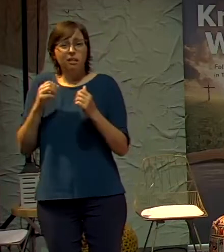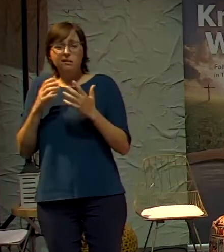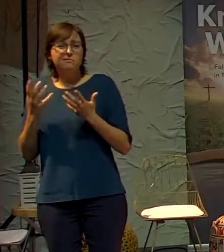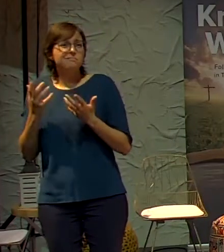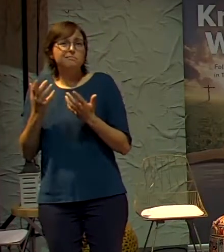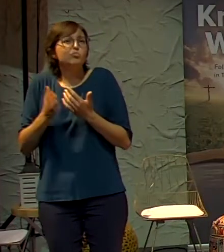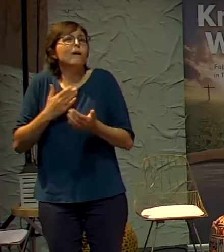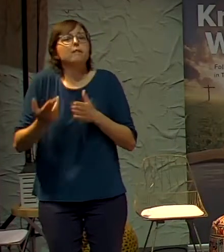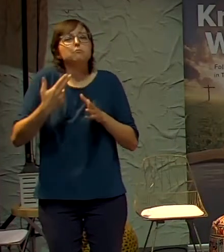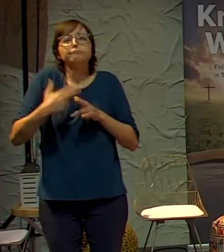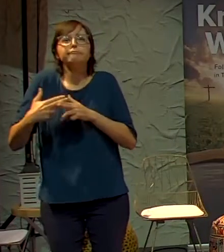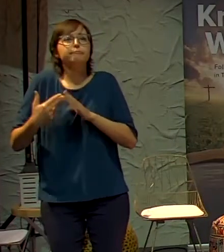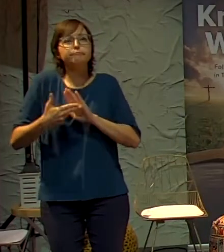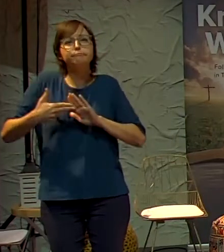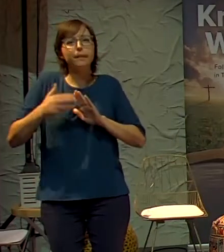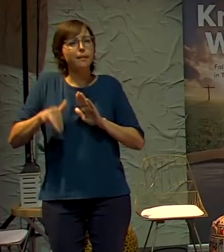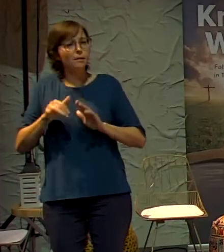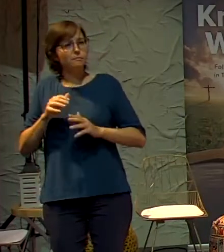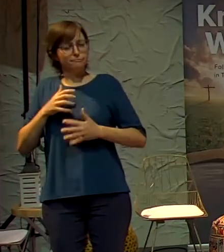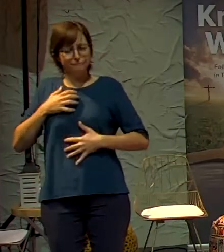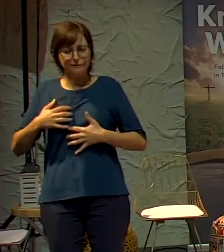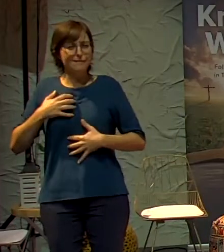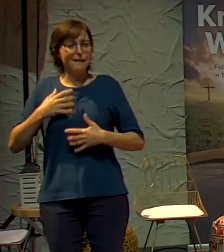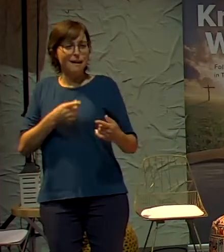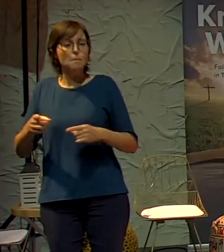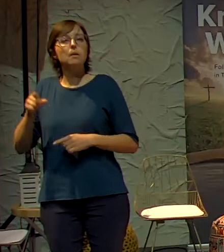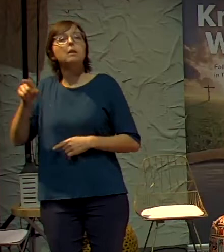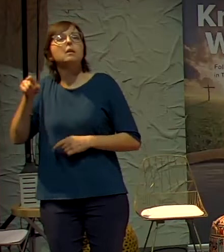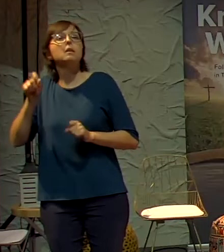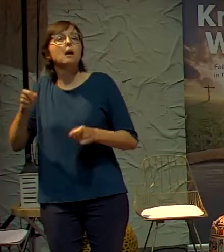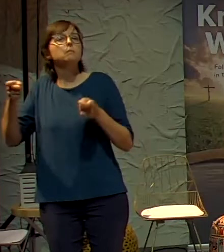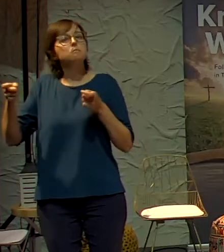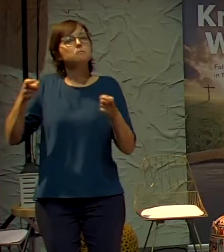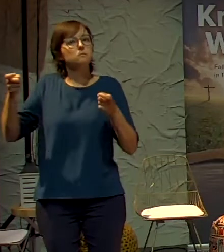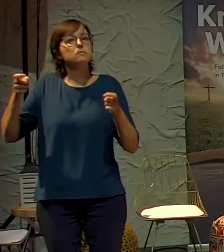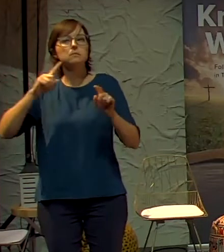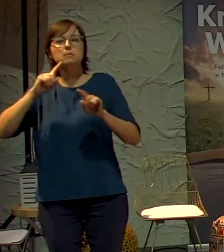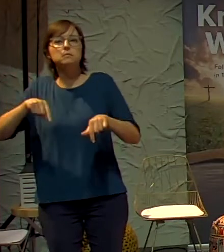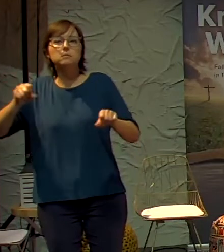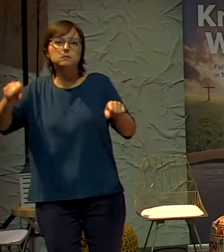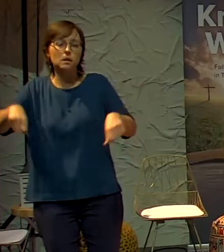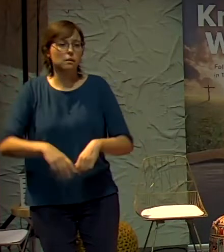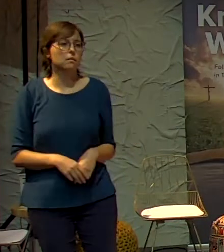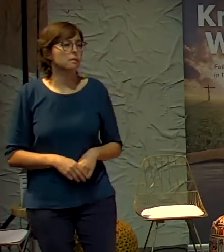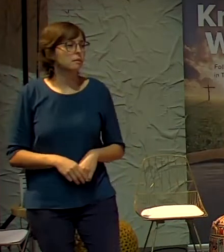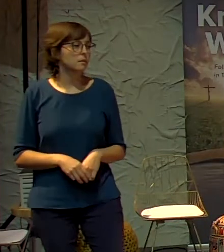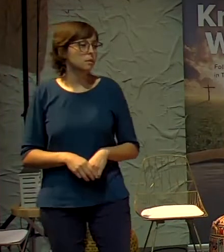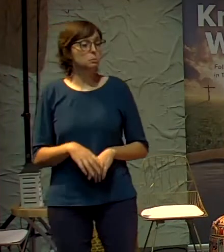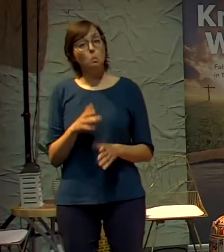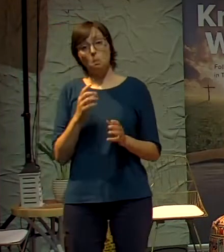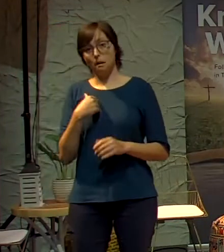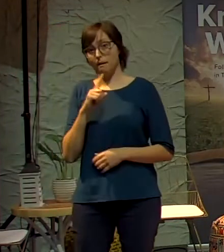storm. He can command that. So what I will simply do is